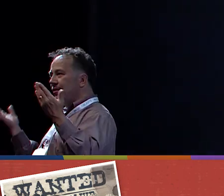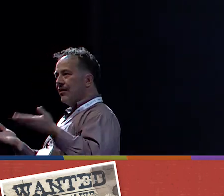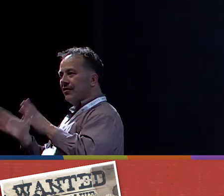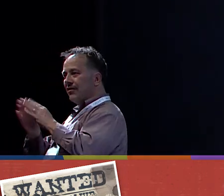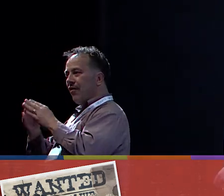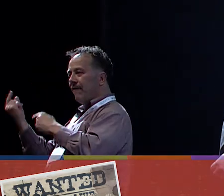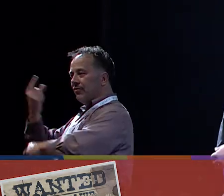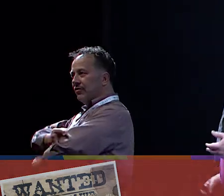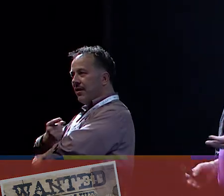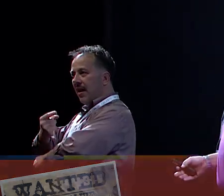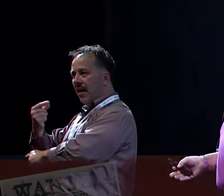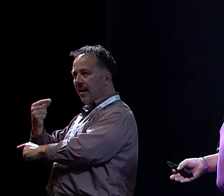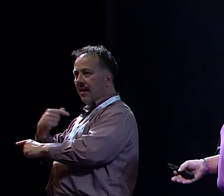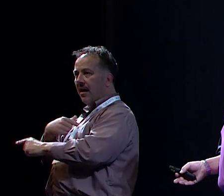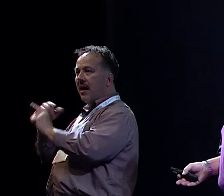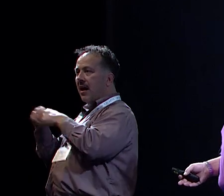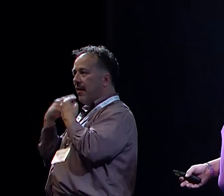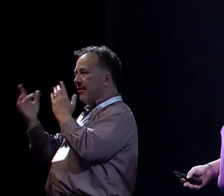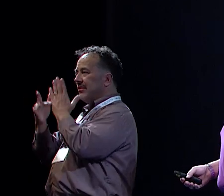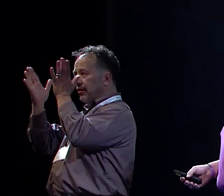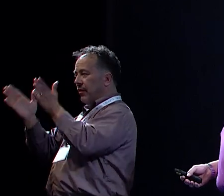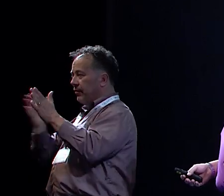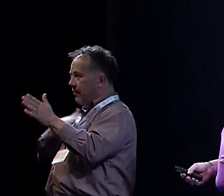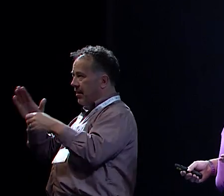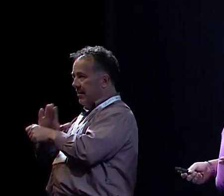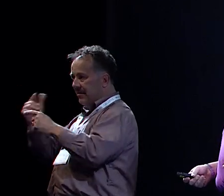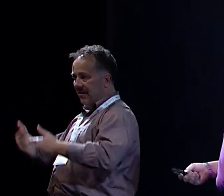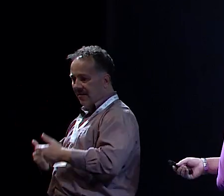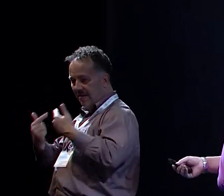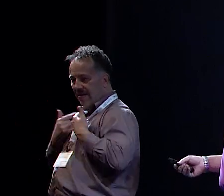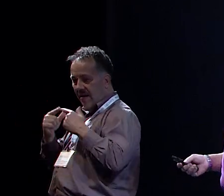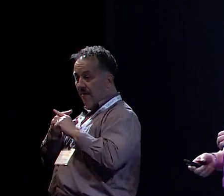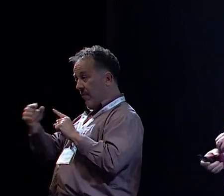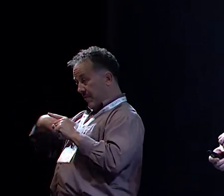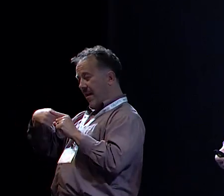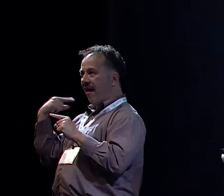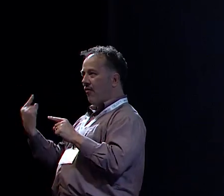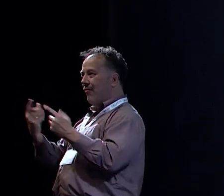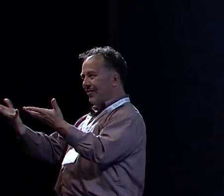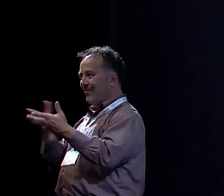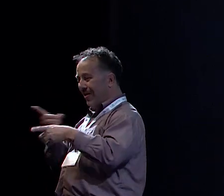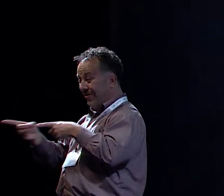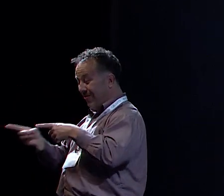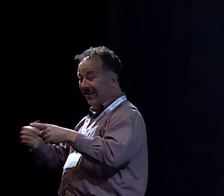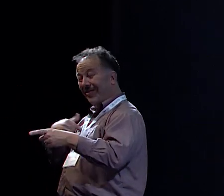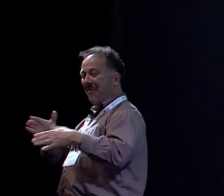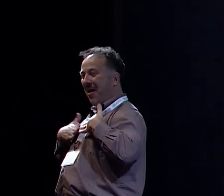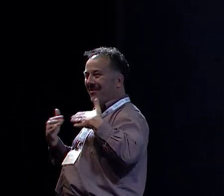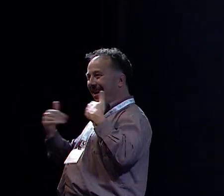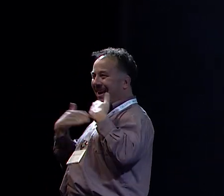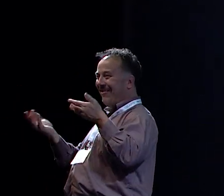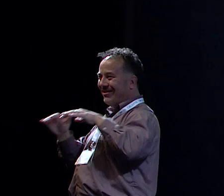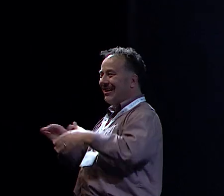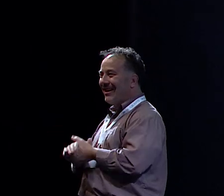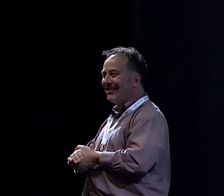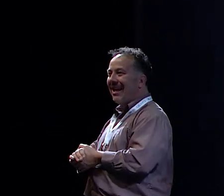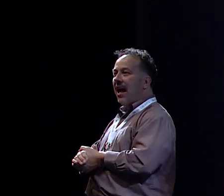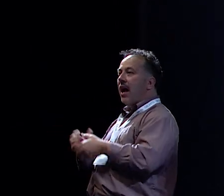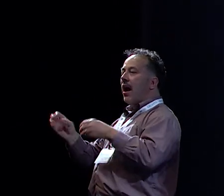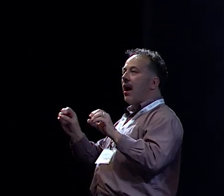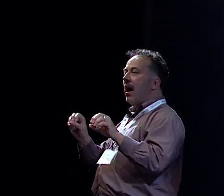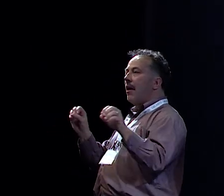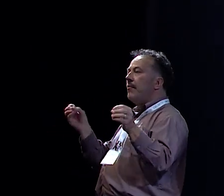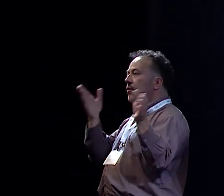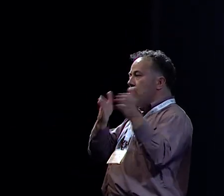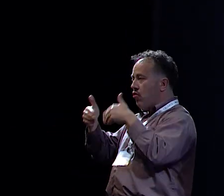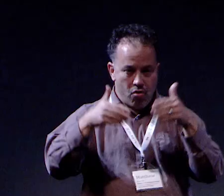conference today. I've been a technologist my whole life, but really I've always wanted to direct, so I'm glad to have this chance. The organizers asked me a